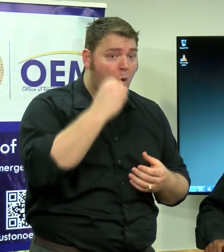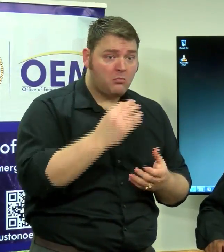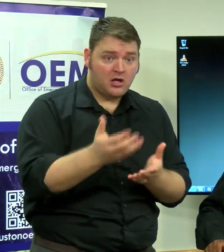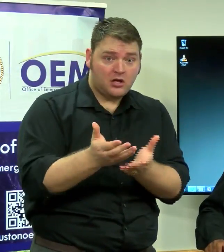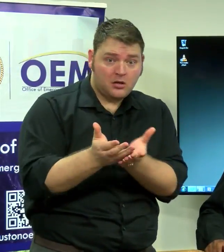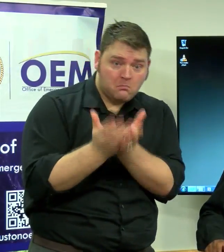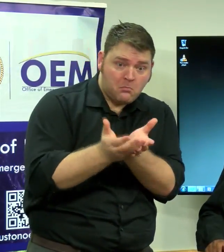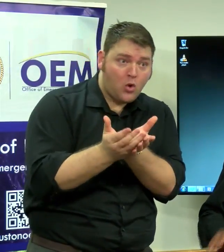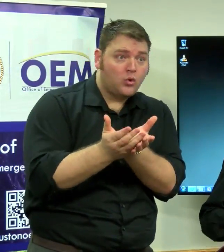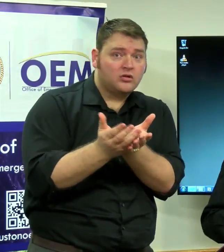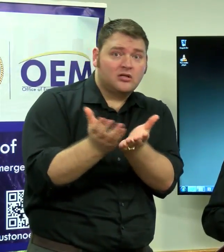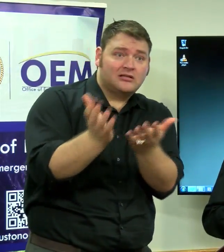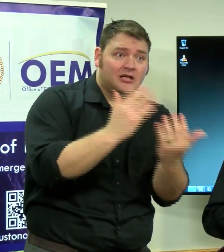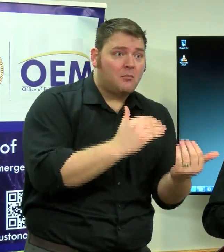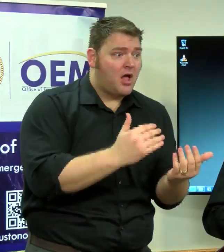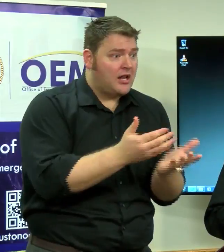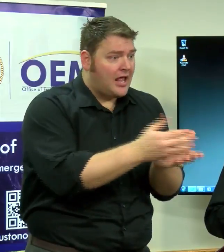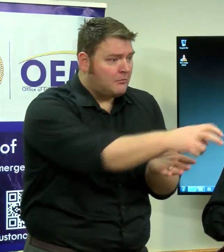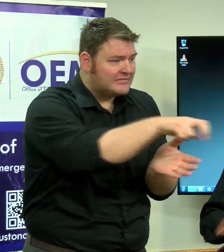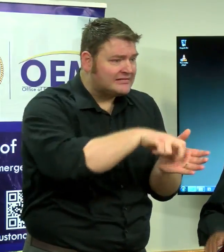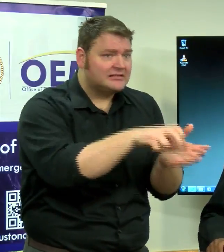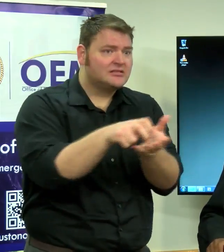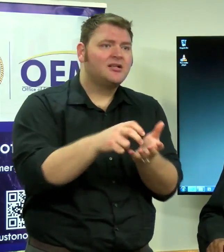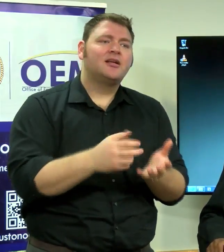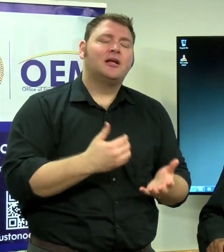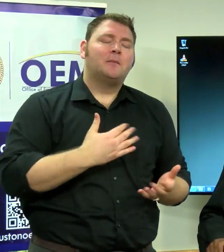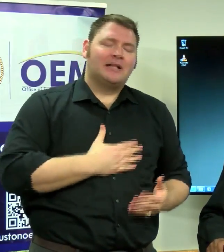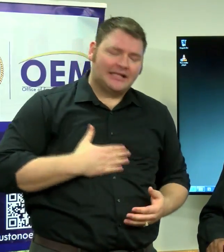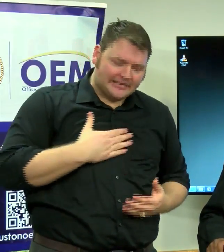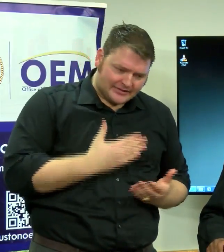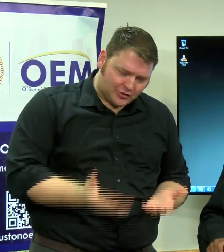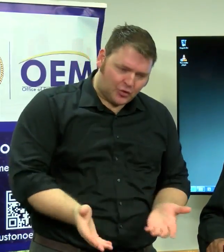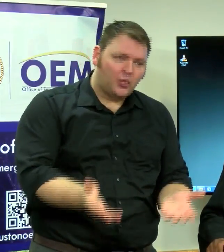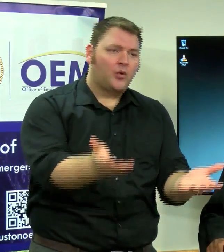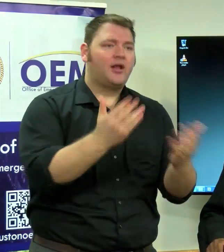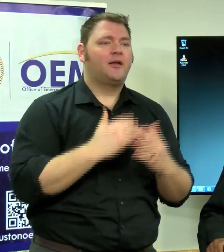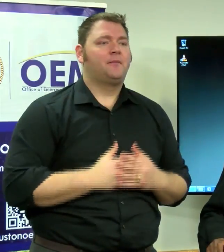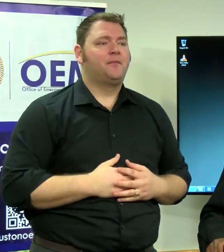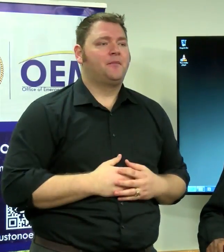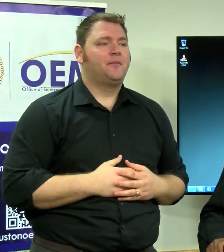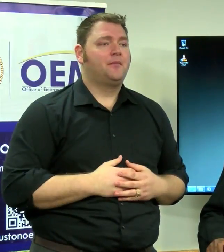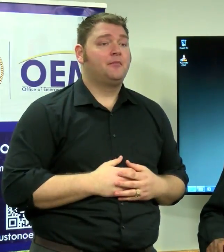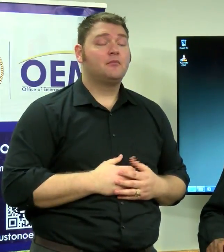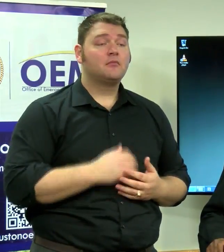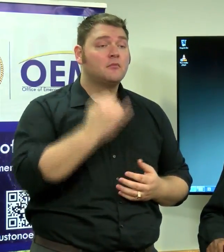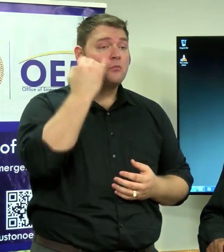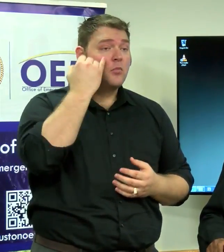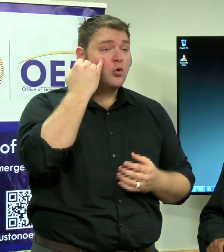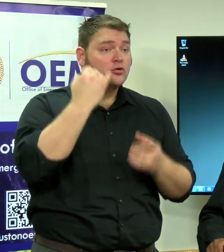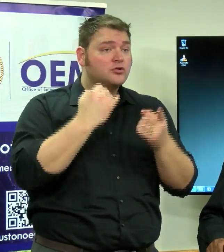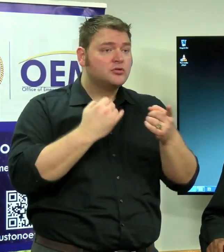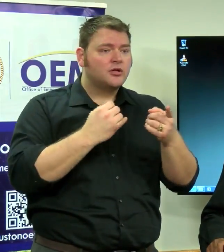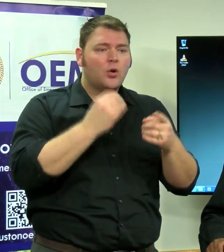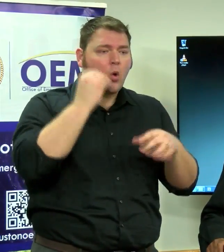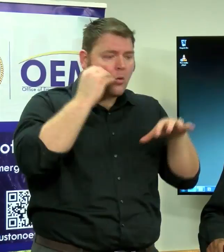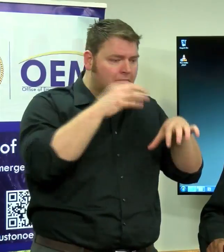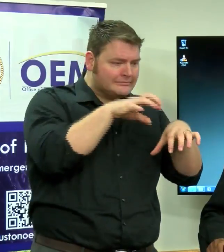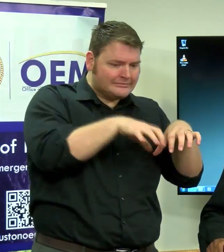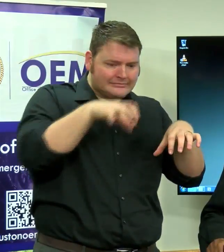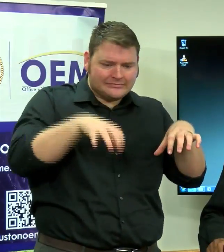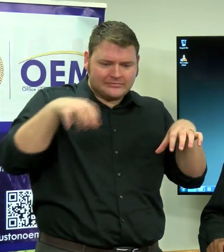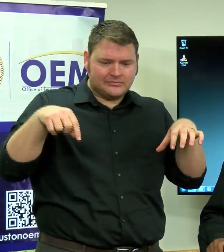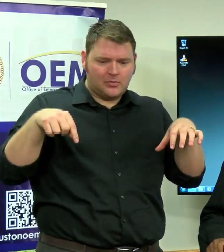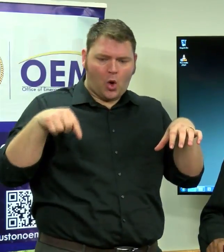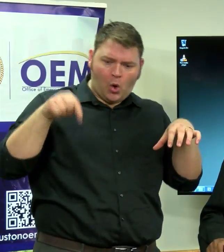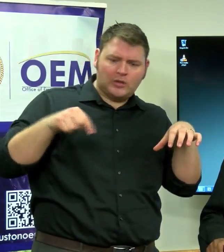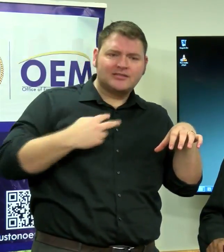it, okay? Who's ever close to someone that's in their home and may need to move out, we'll